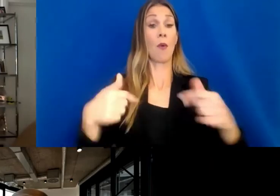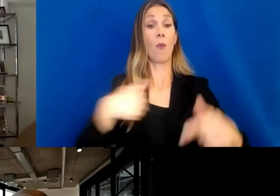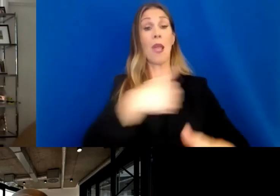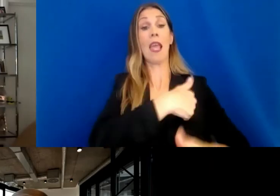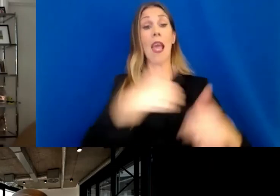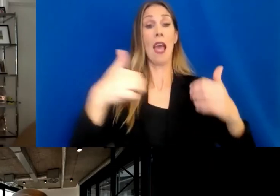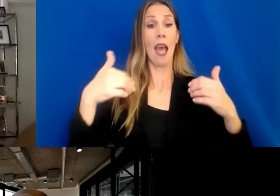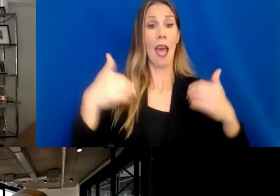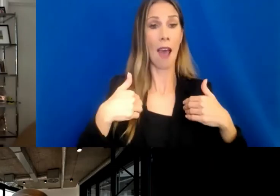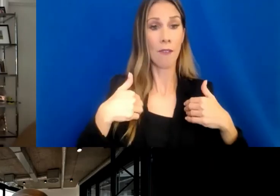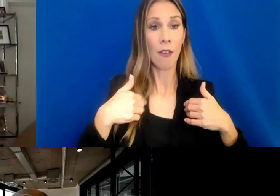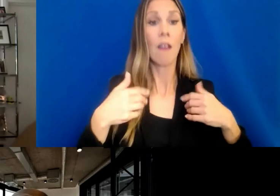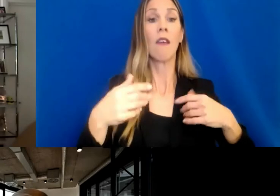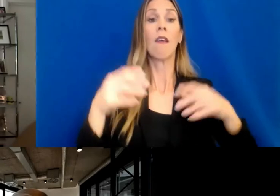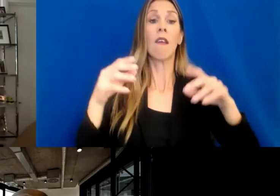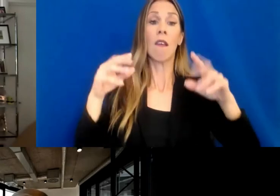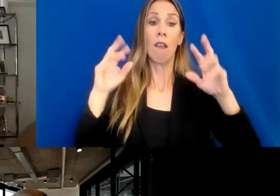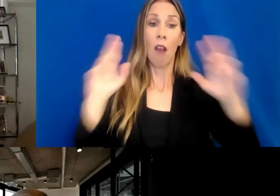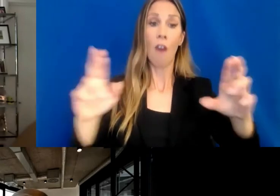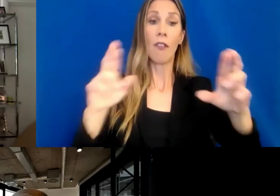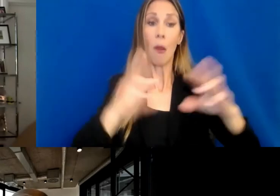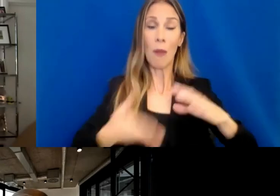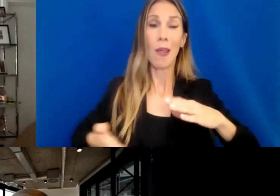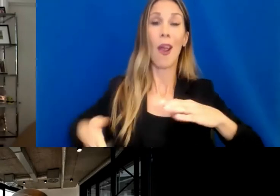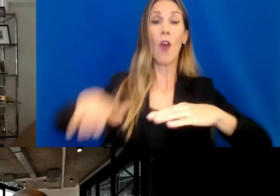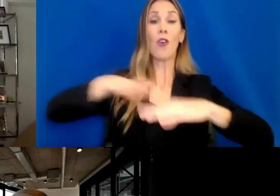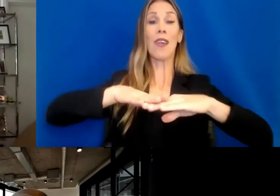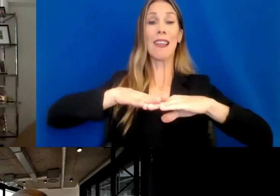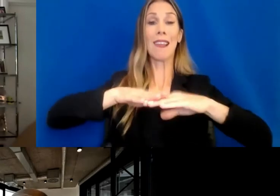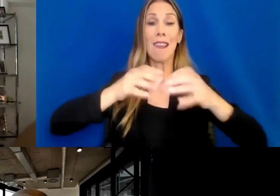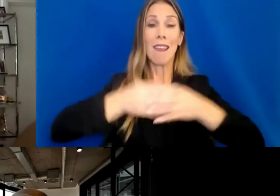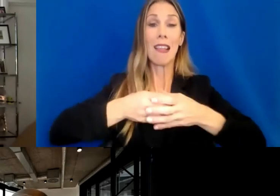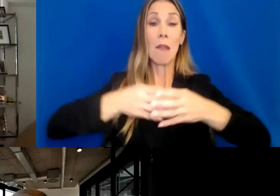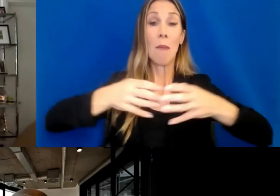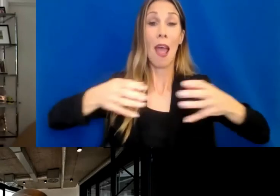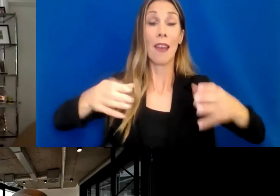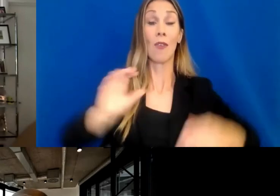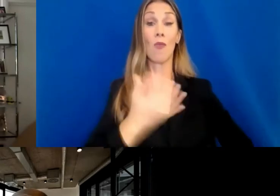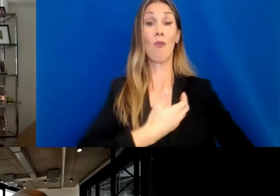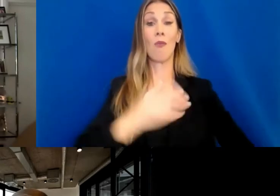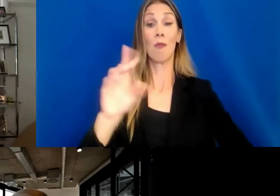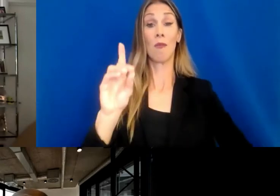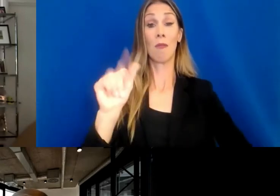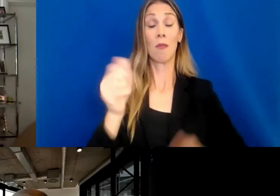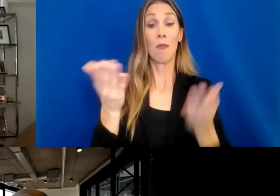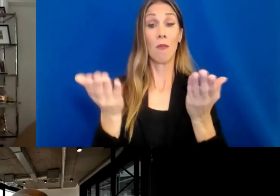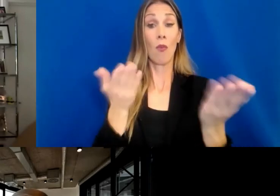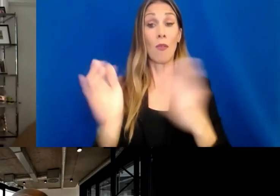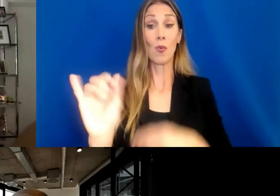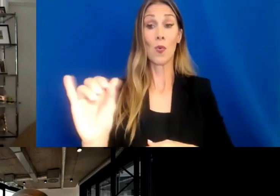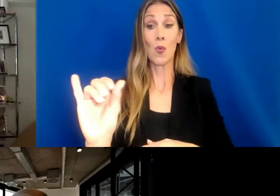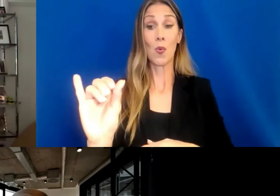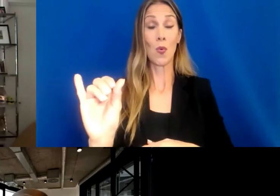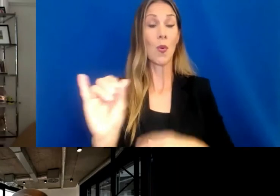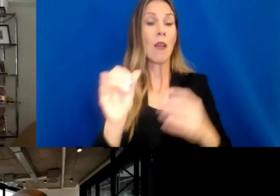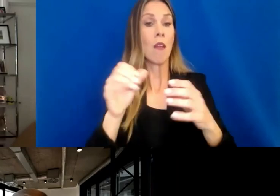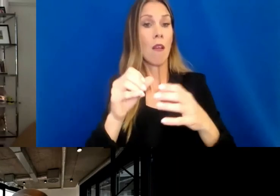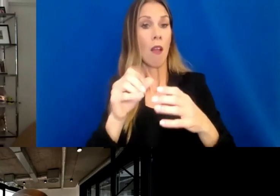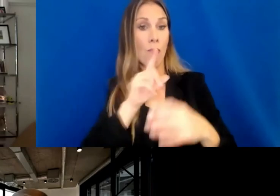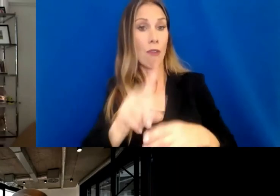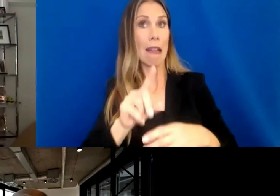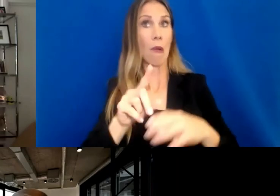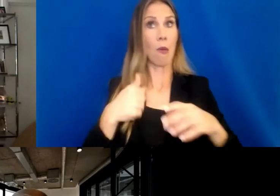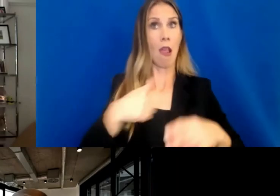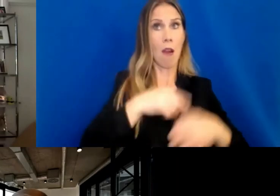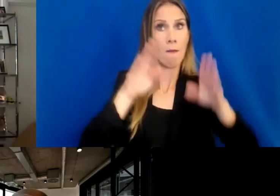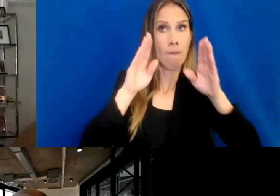are increasingly not only expanding our disability services, but increasingly attentive